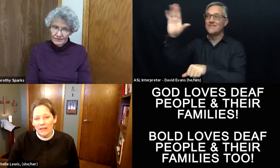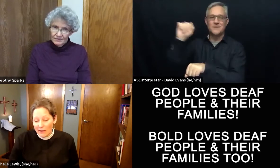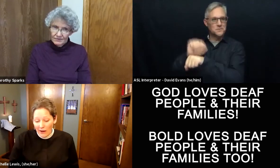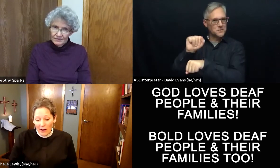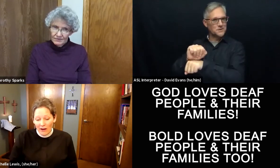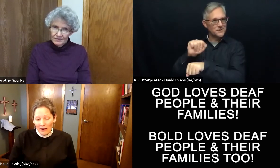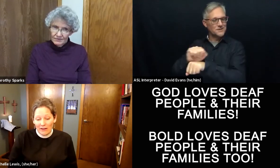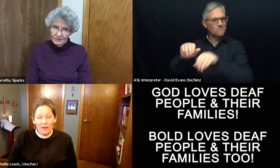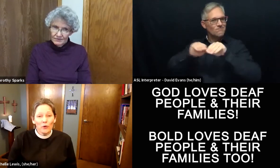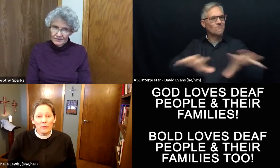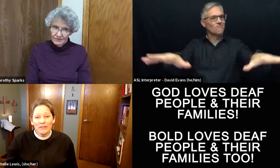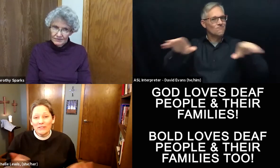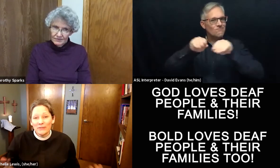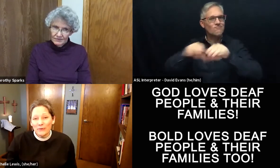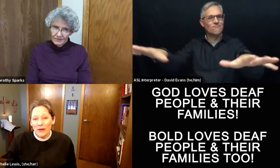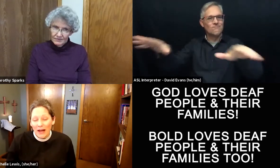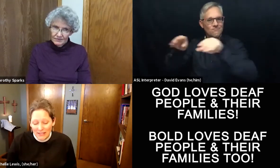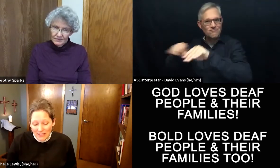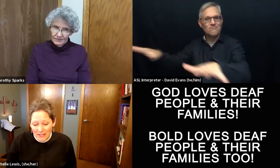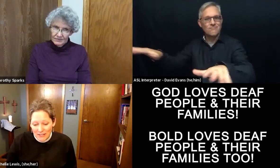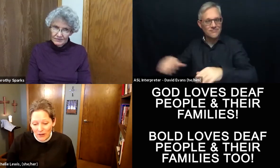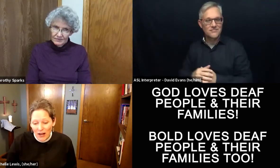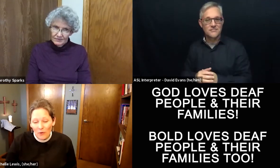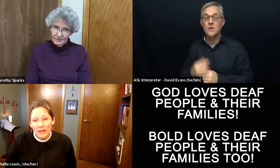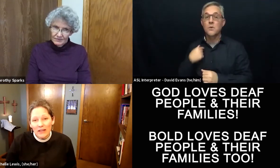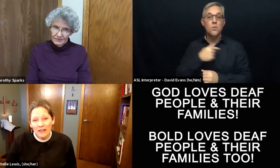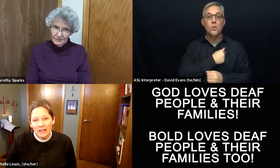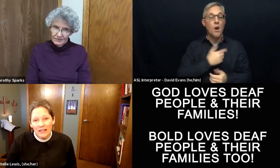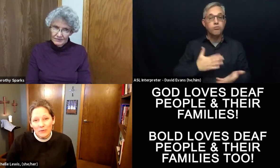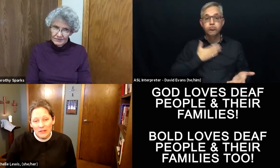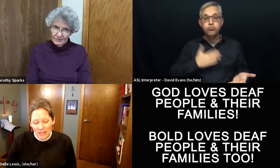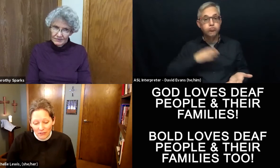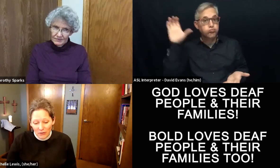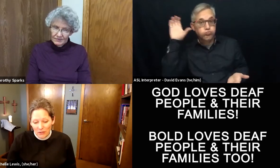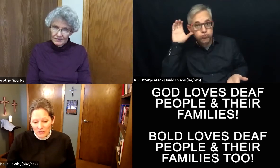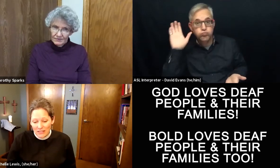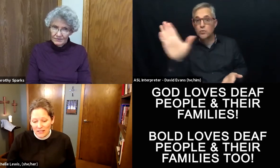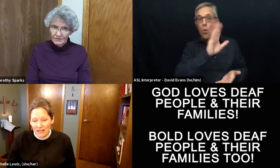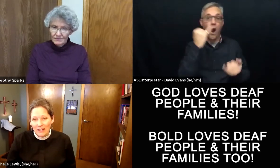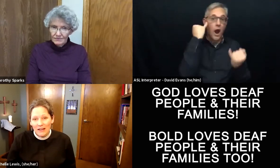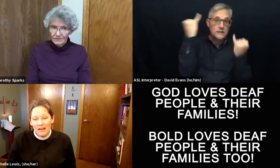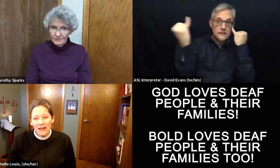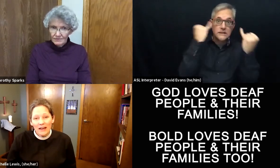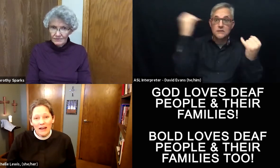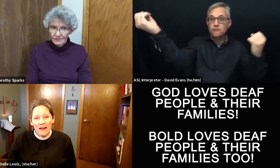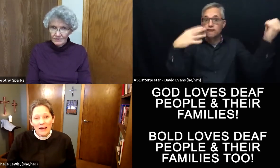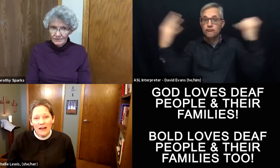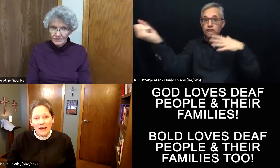We are open to ideas for how we can connect with the deaf community